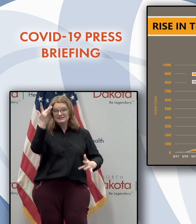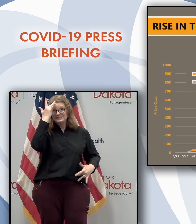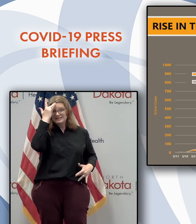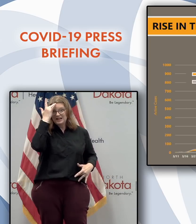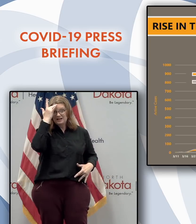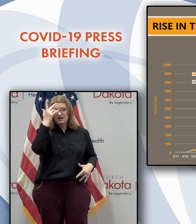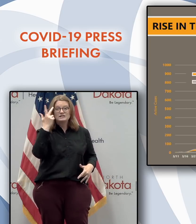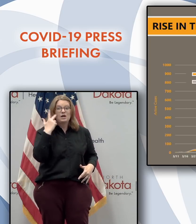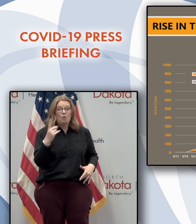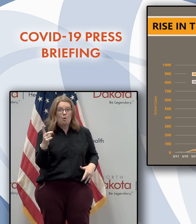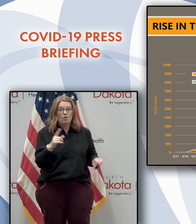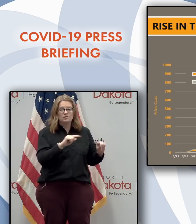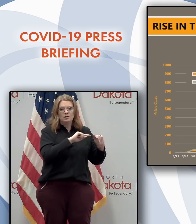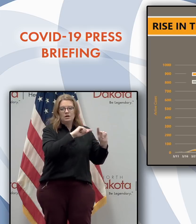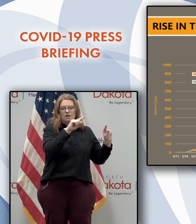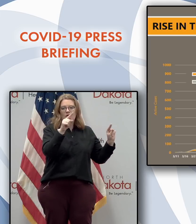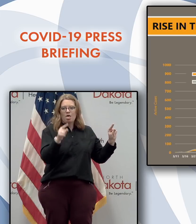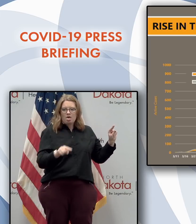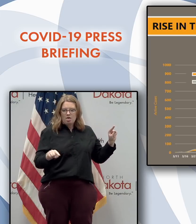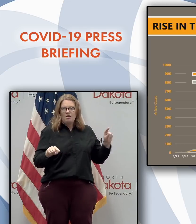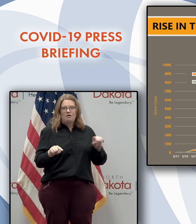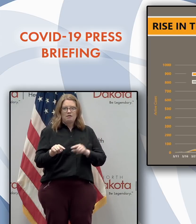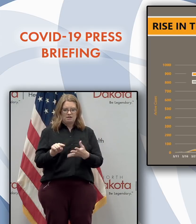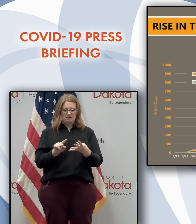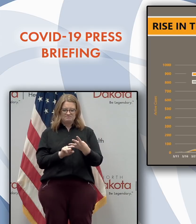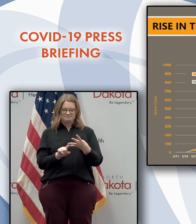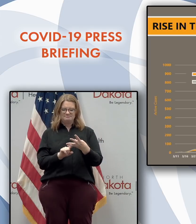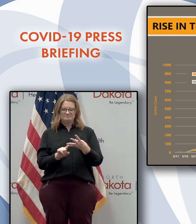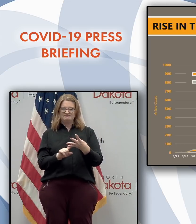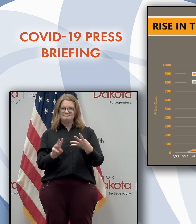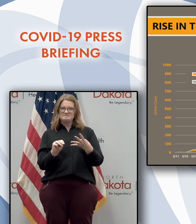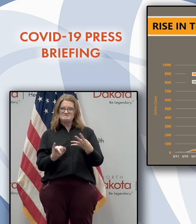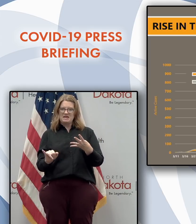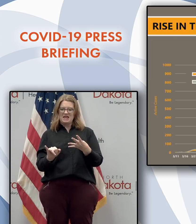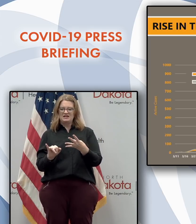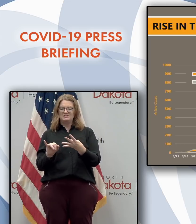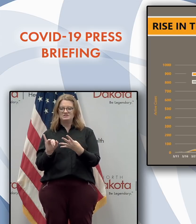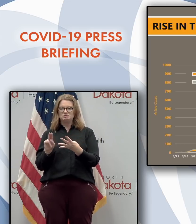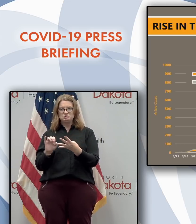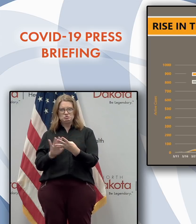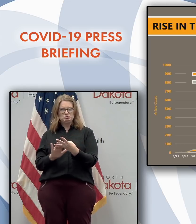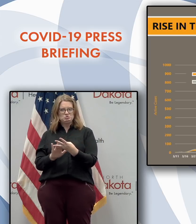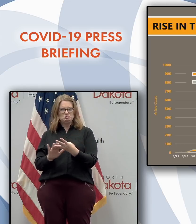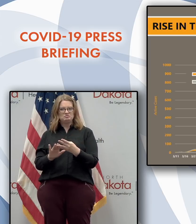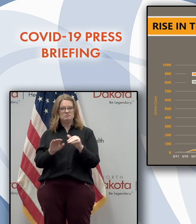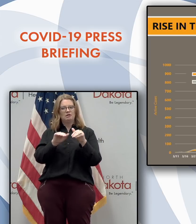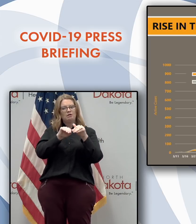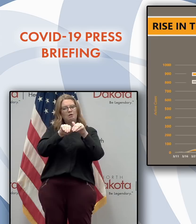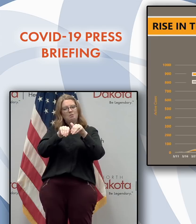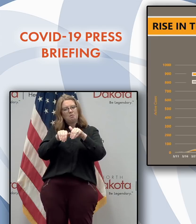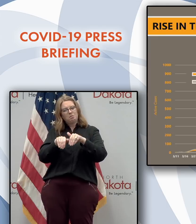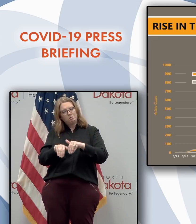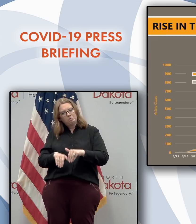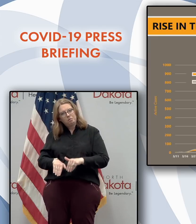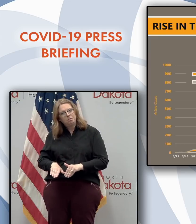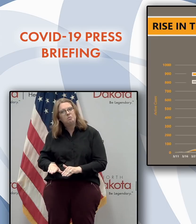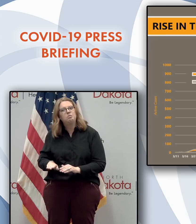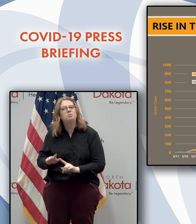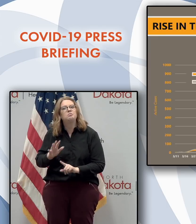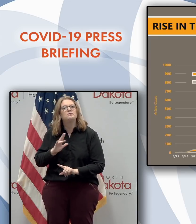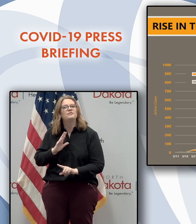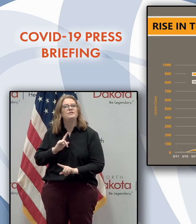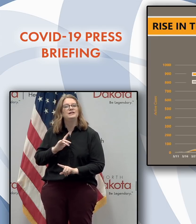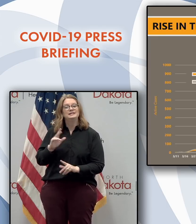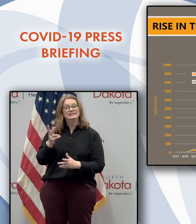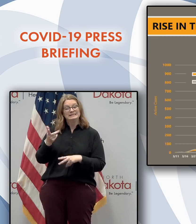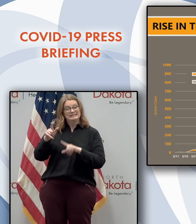good downtrend, heading through the end of May and through the end of June, where active cases were trending down. That was fantastic. Testing